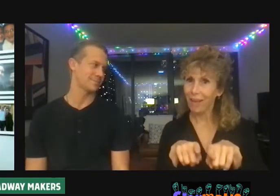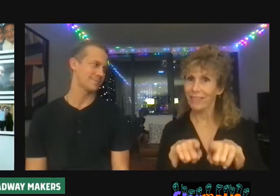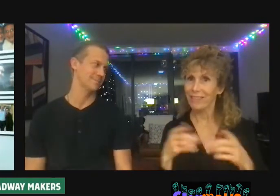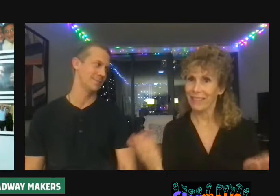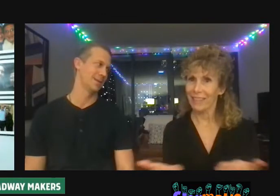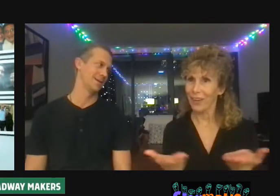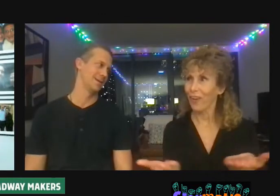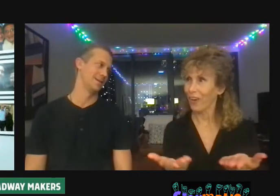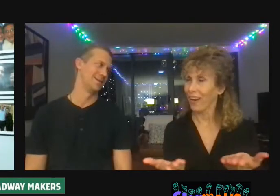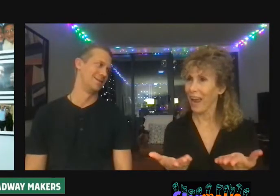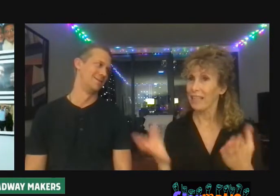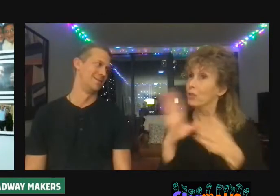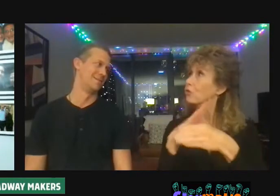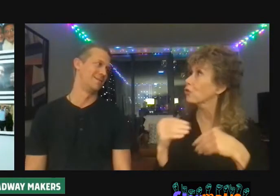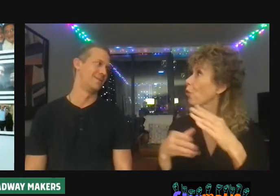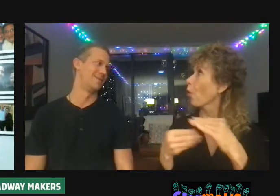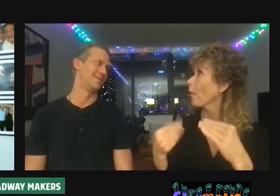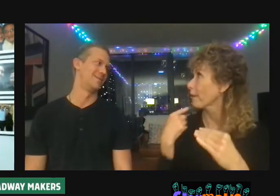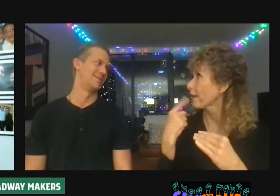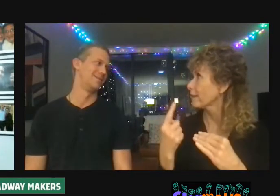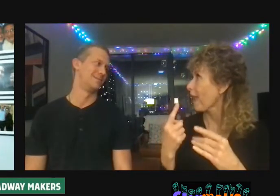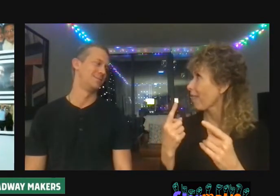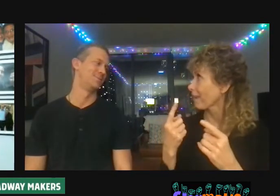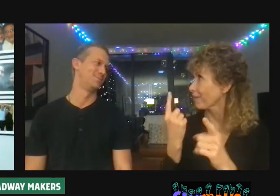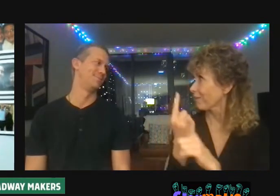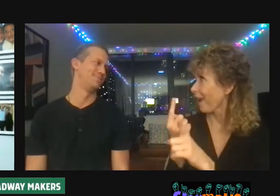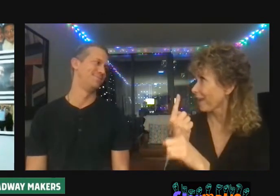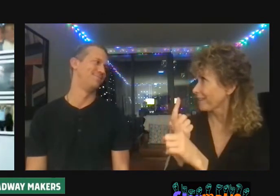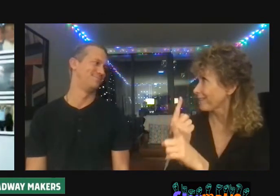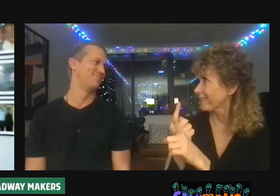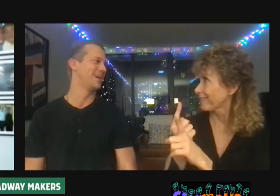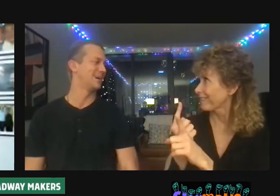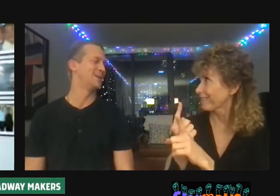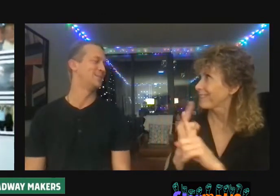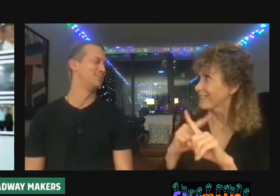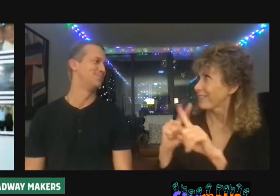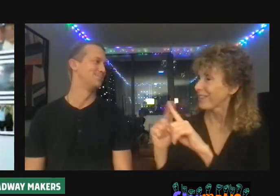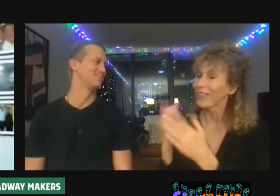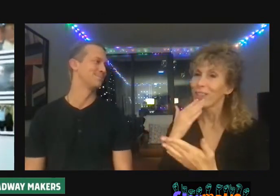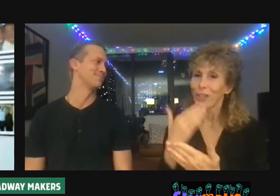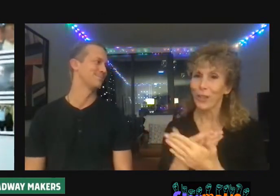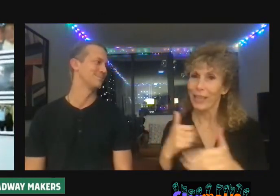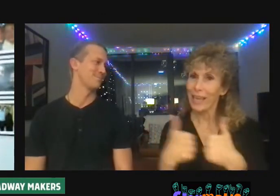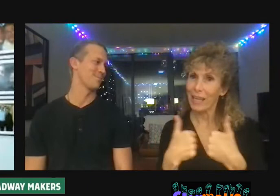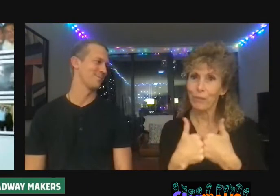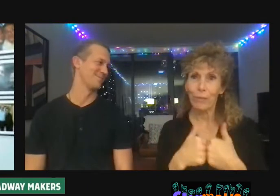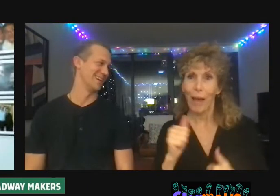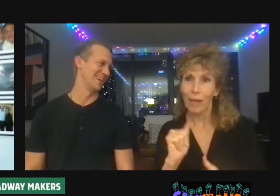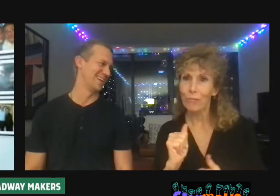its storytelling. It's all about story, right? The good games are all about story.